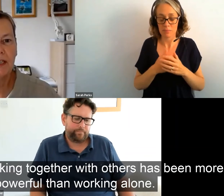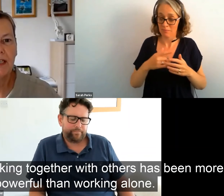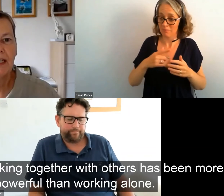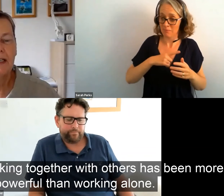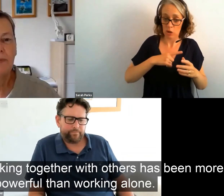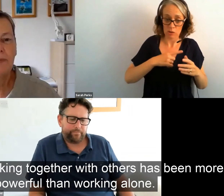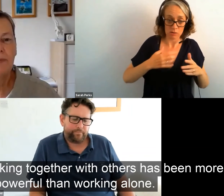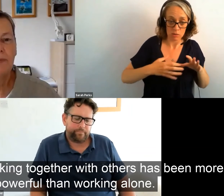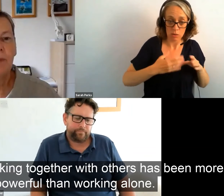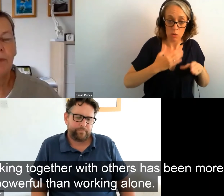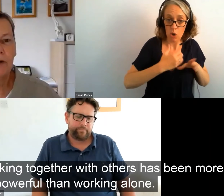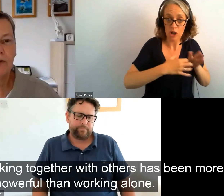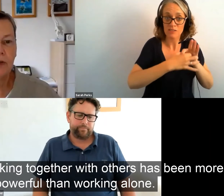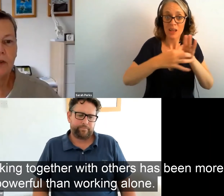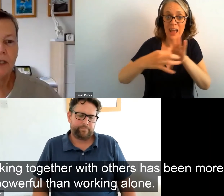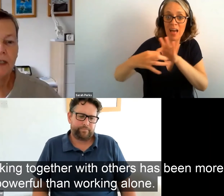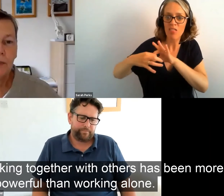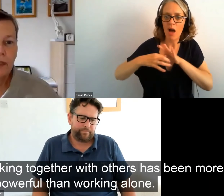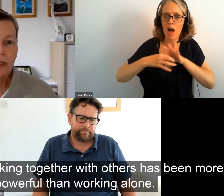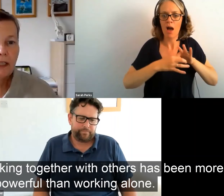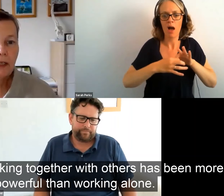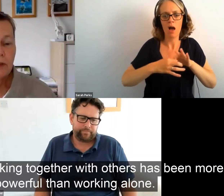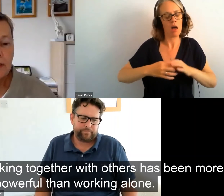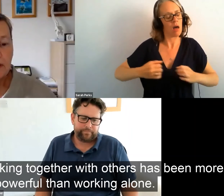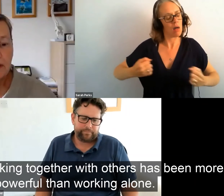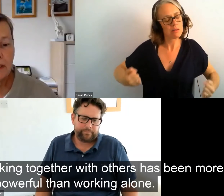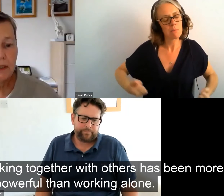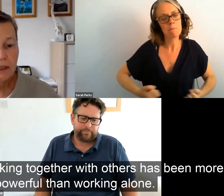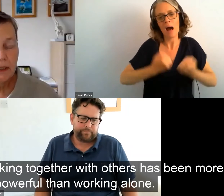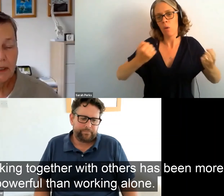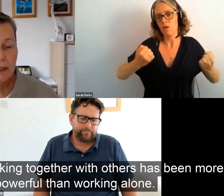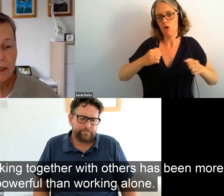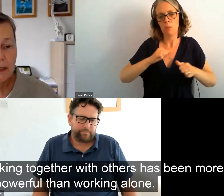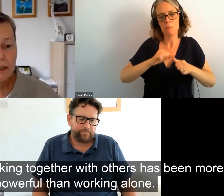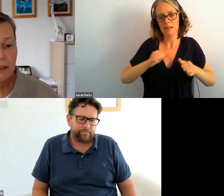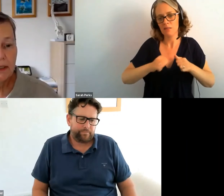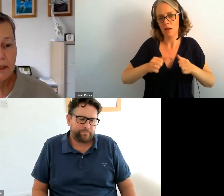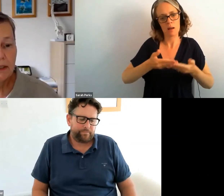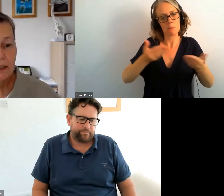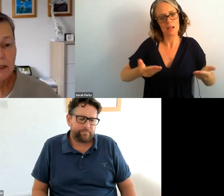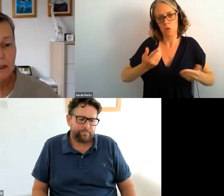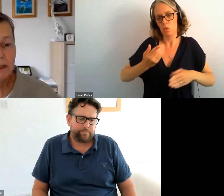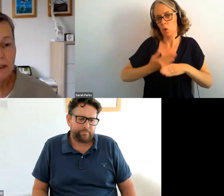with others has been more powerful than working alone.